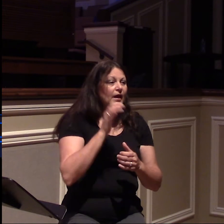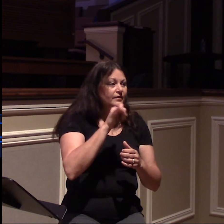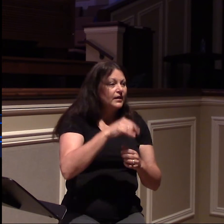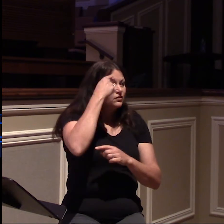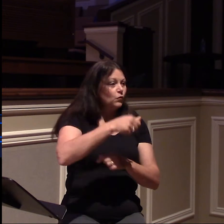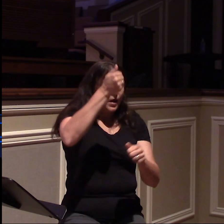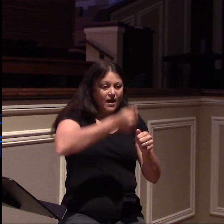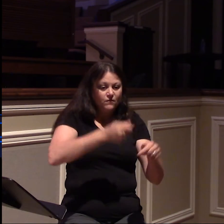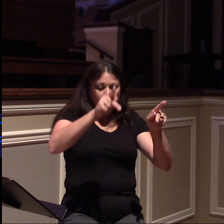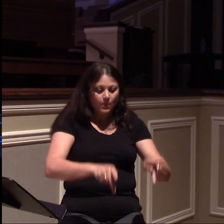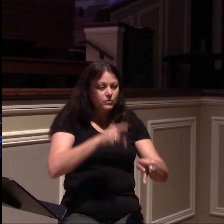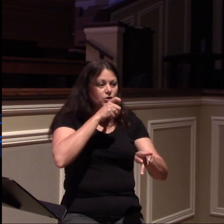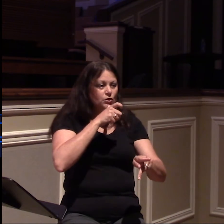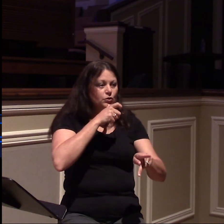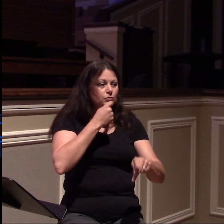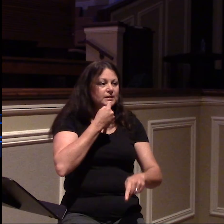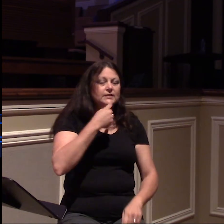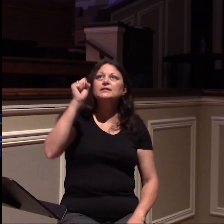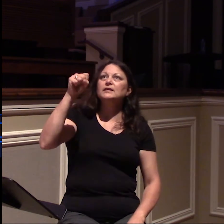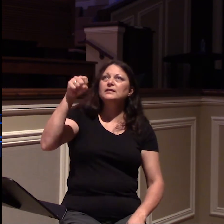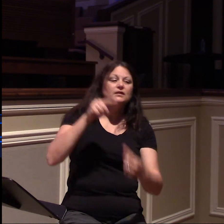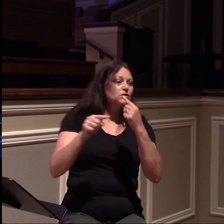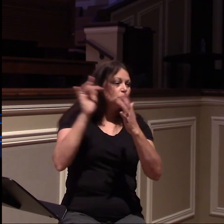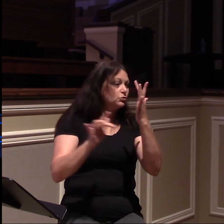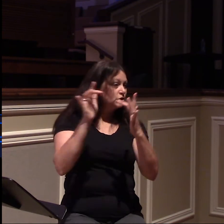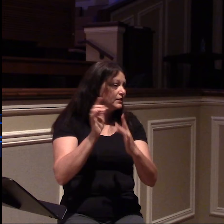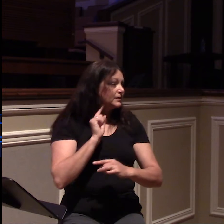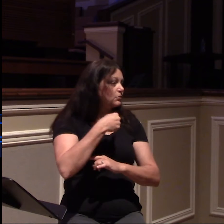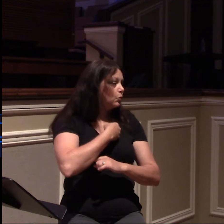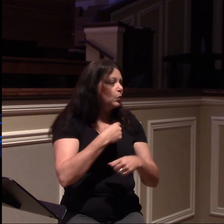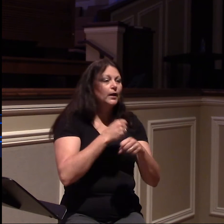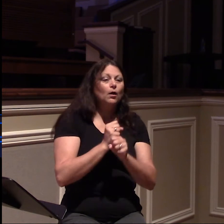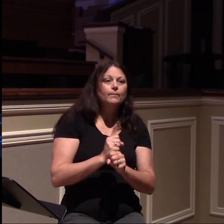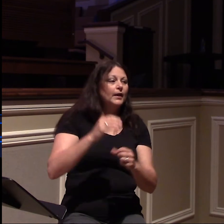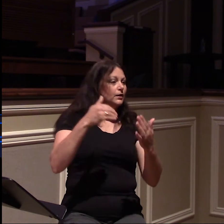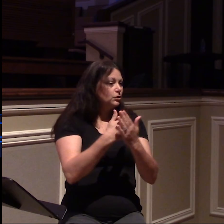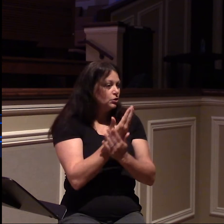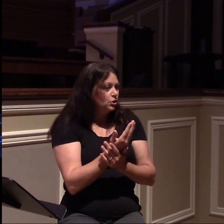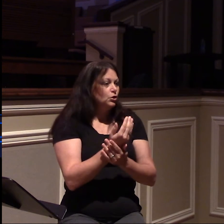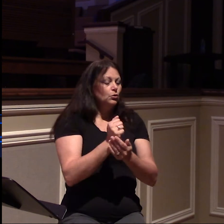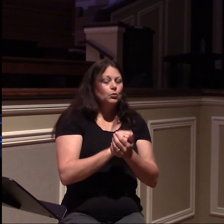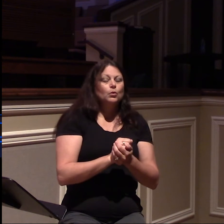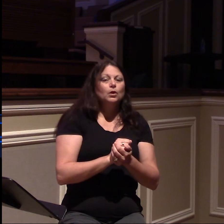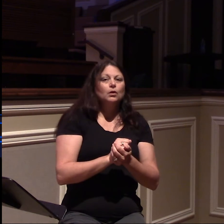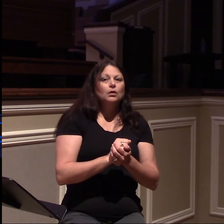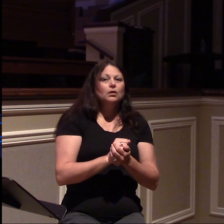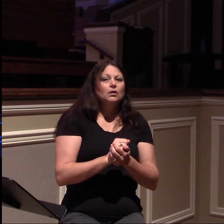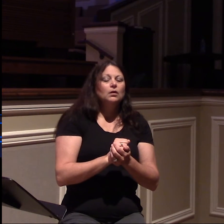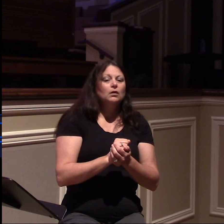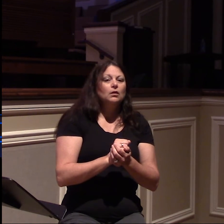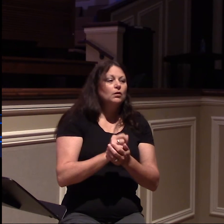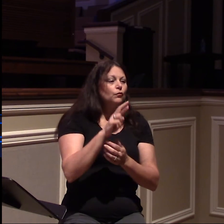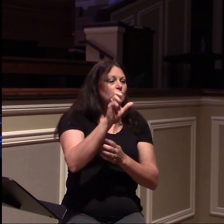Christ. But we are renewed and reclaimed and restored in this original vision for our flourishing. It's